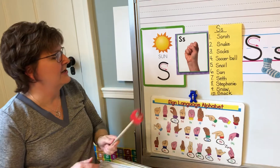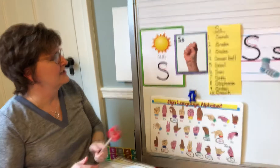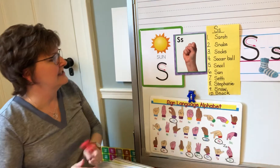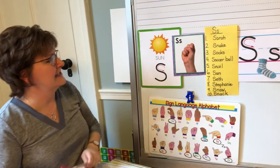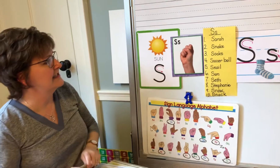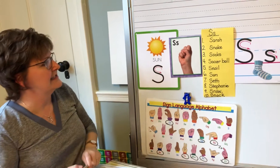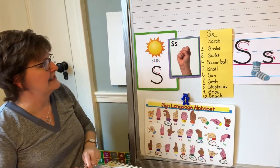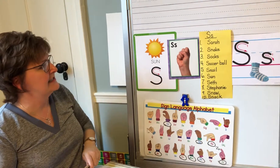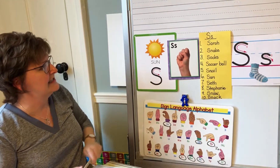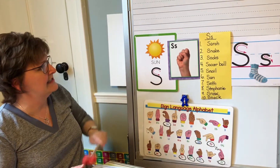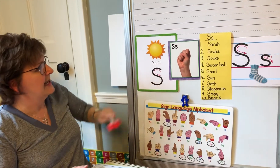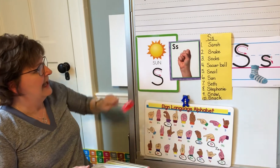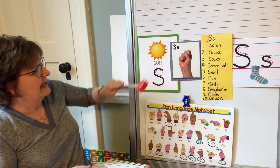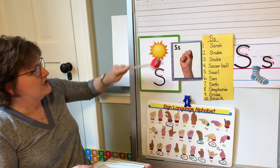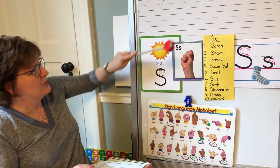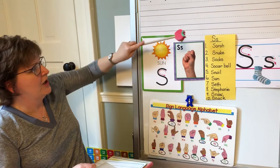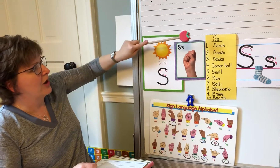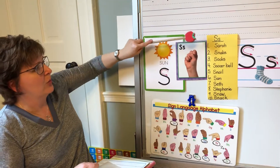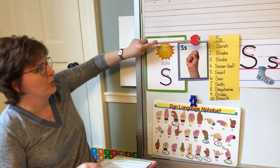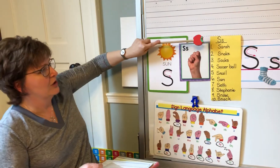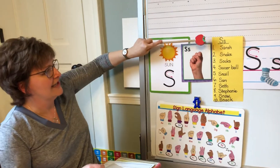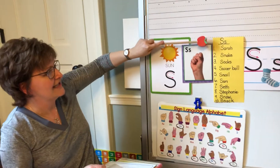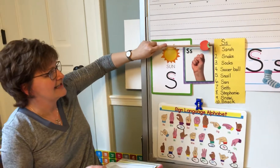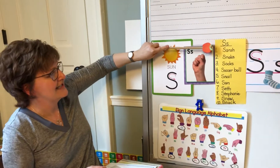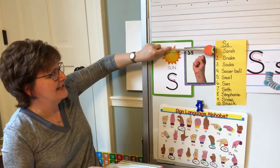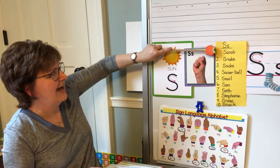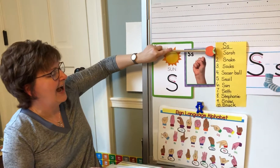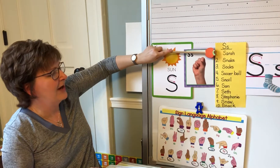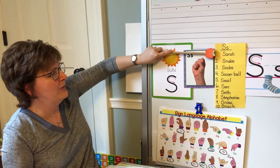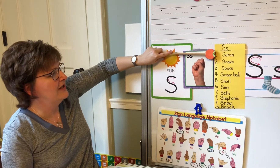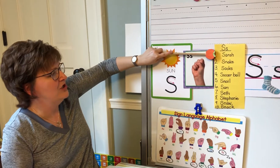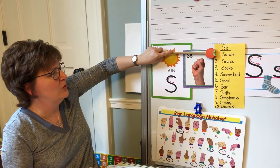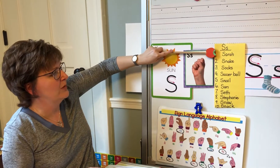tires, let's read our word list. I read, then you read.